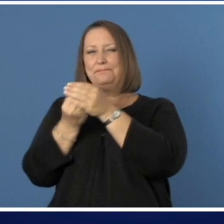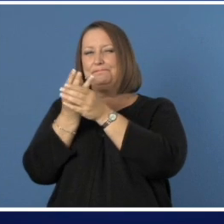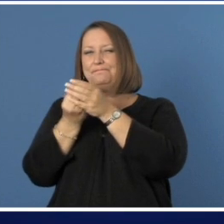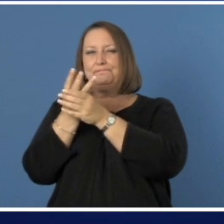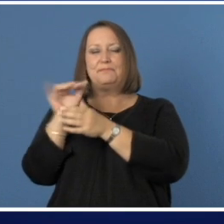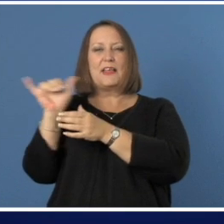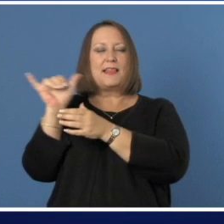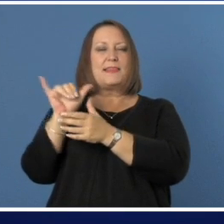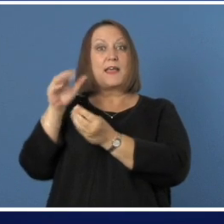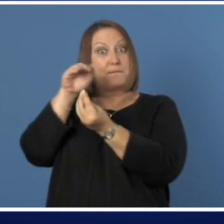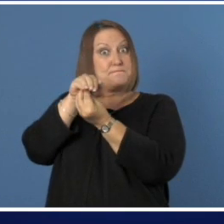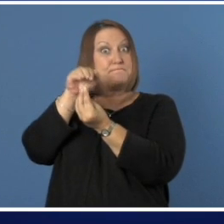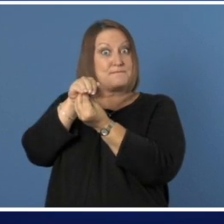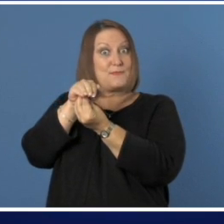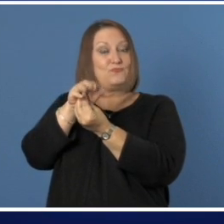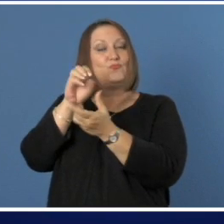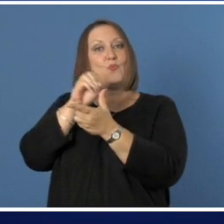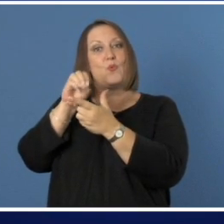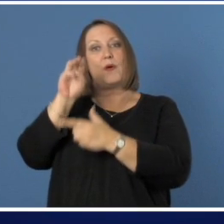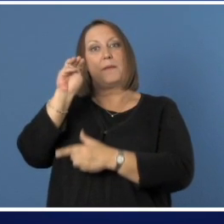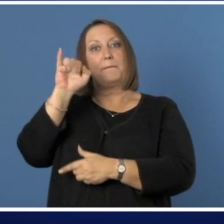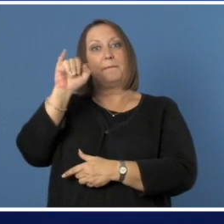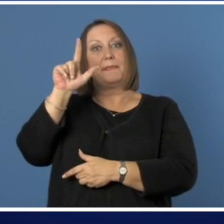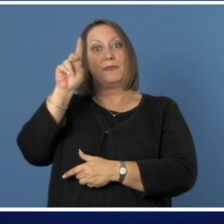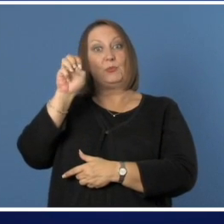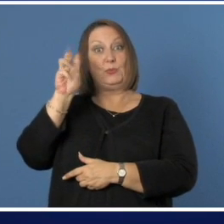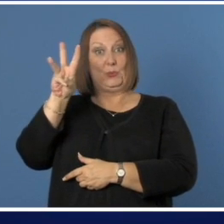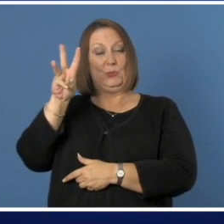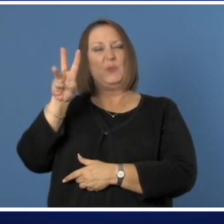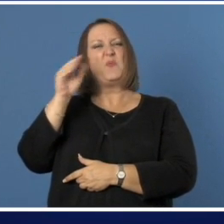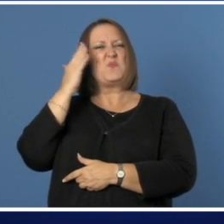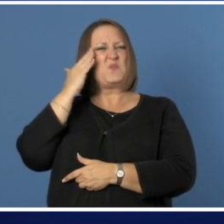Primitive vegetables like mushrooms or mildew